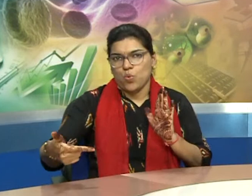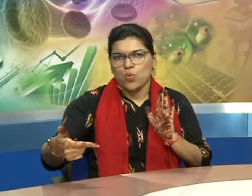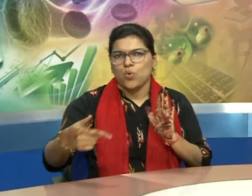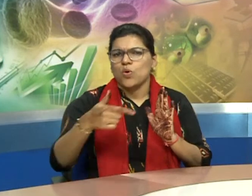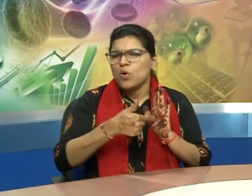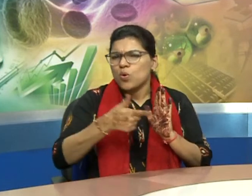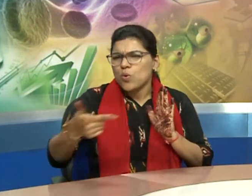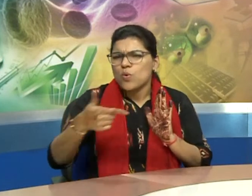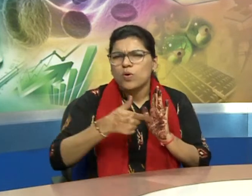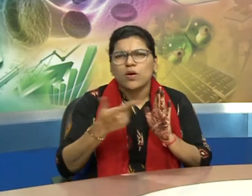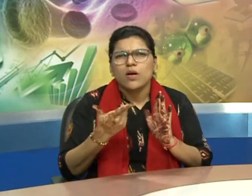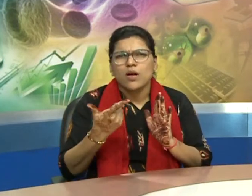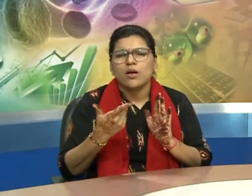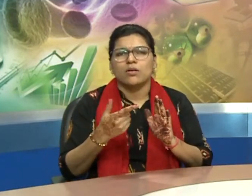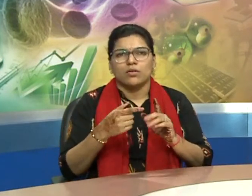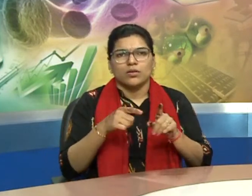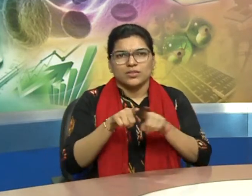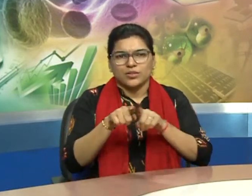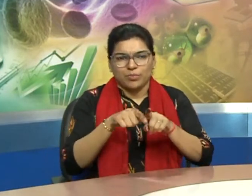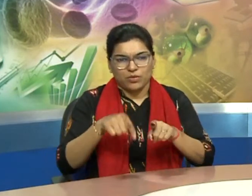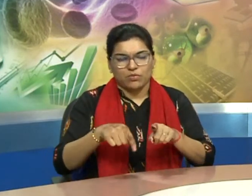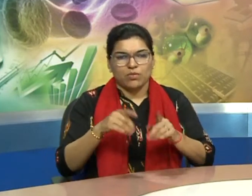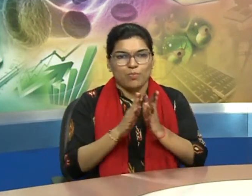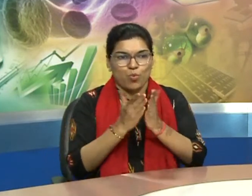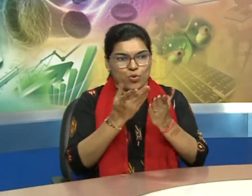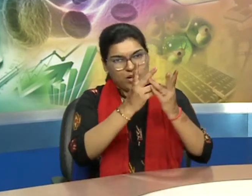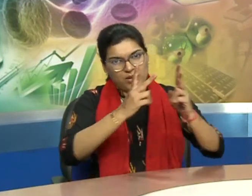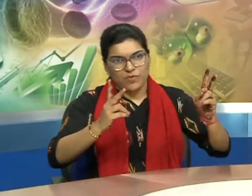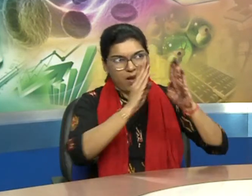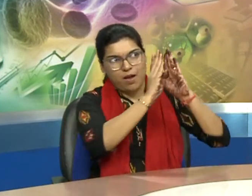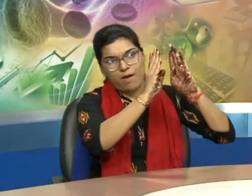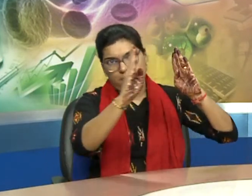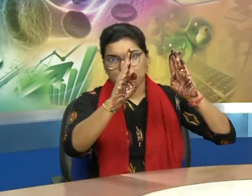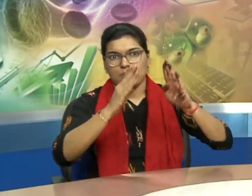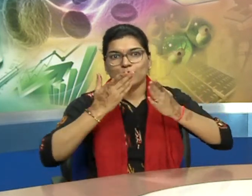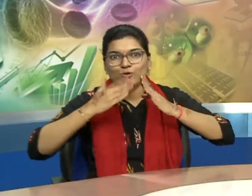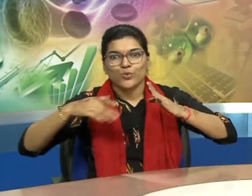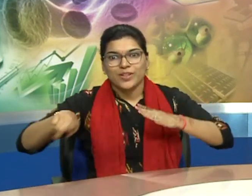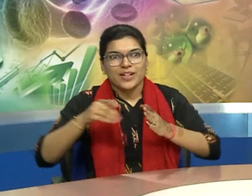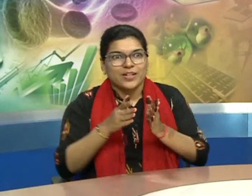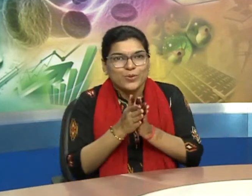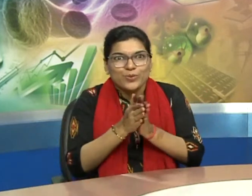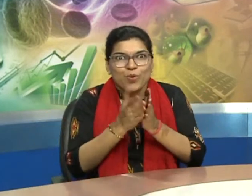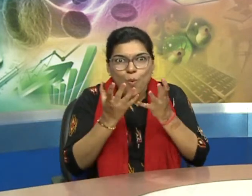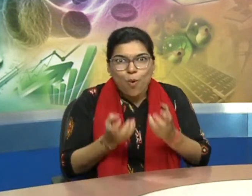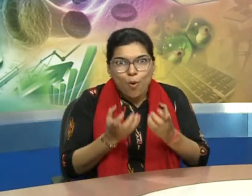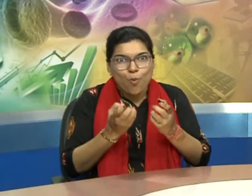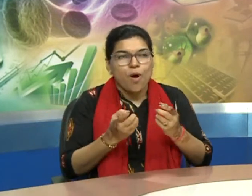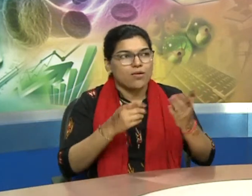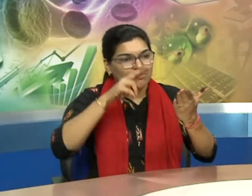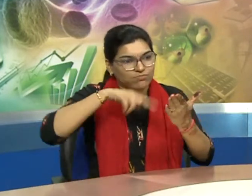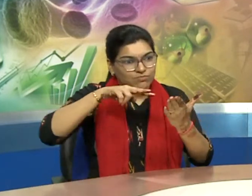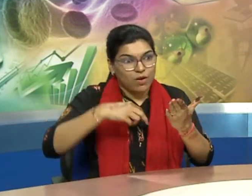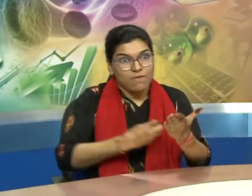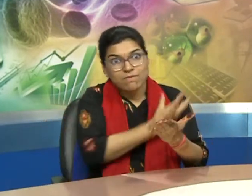library. These services are mainly 4. The first main service is